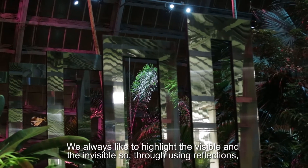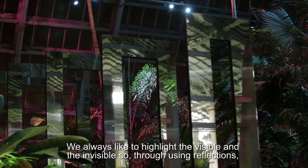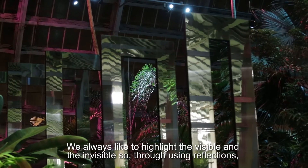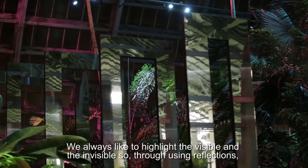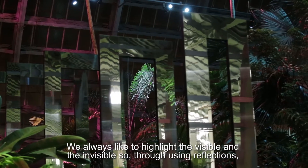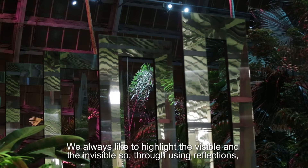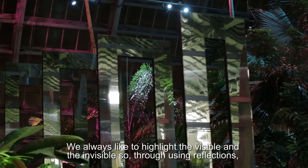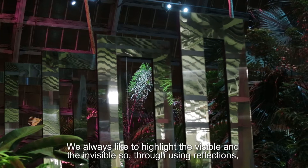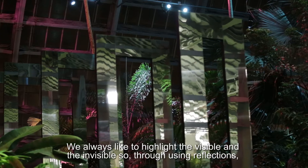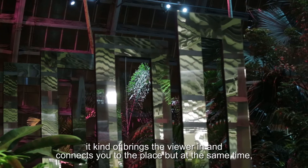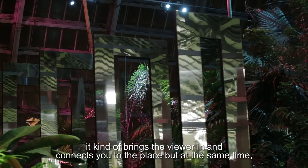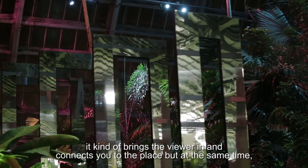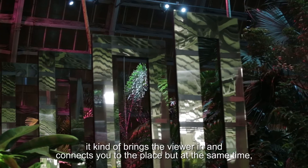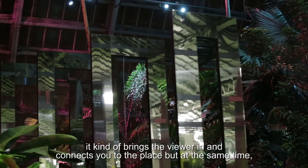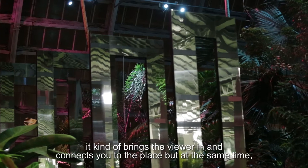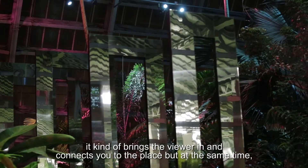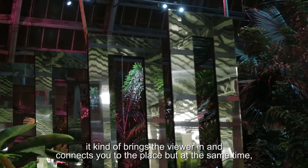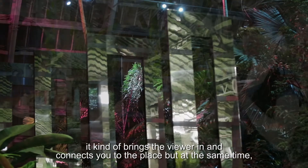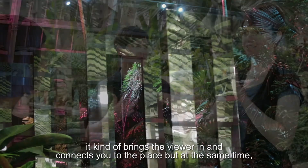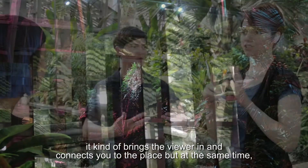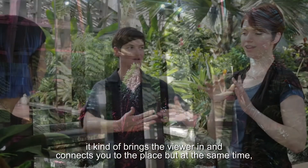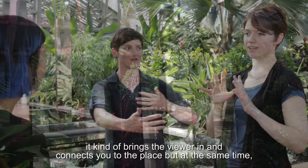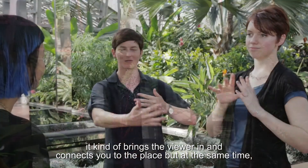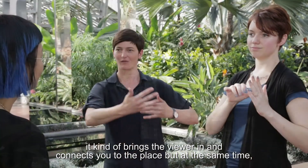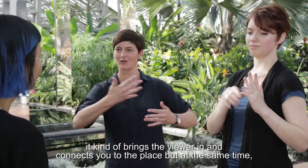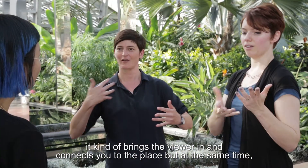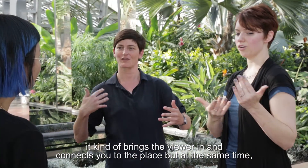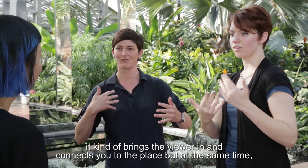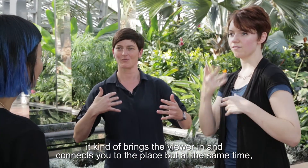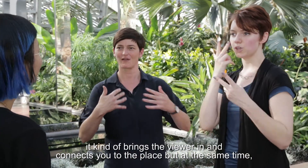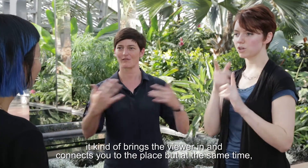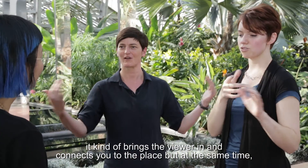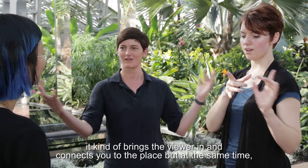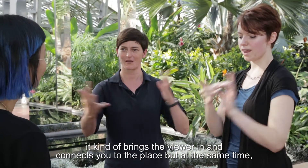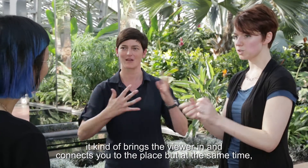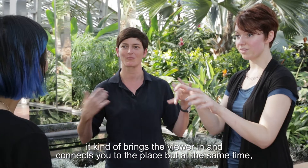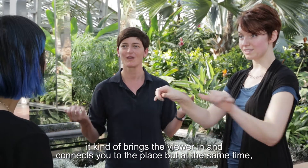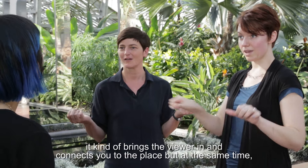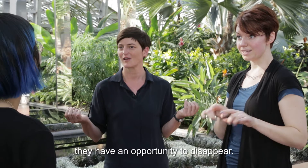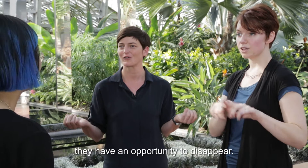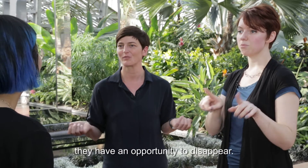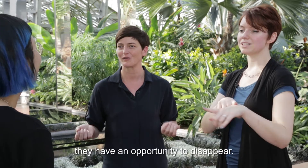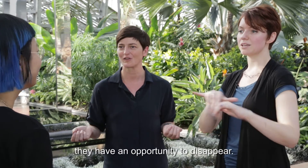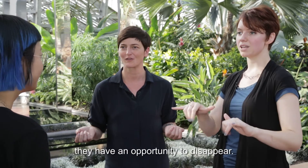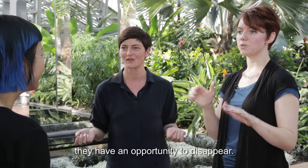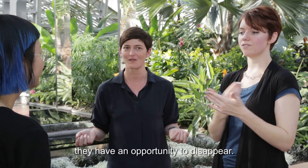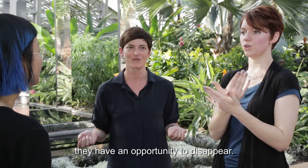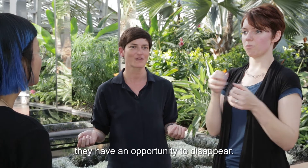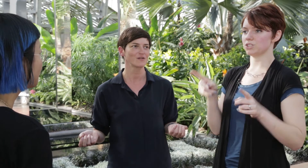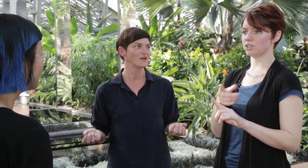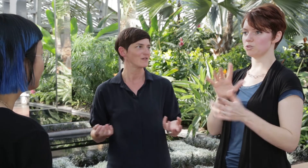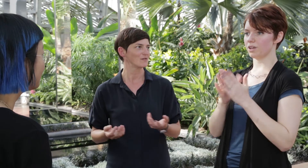invisible. So using reflections, it kind of just like brings the viewer in, it connects you with the place, but at the same time they have an opportunity